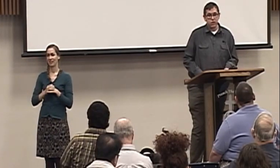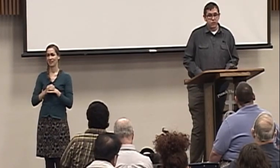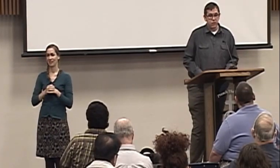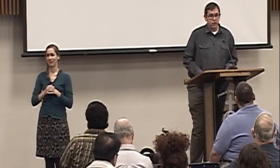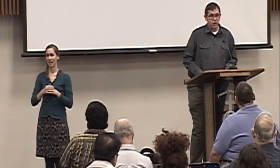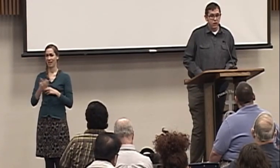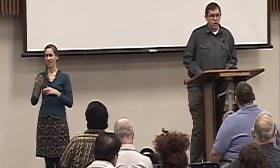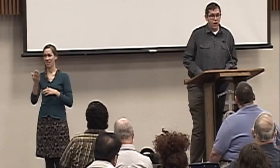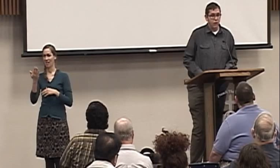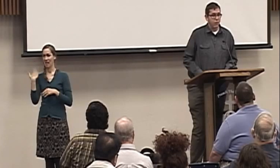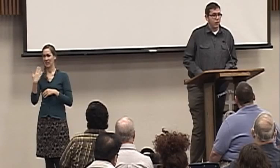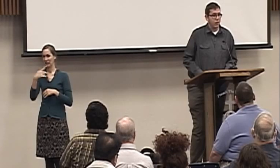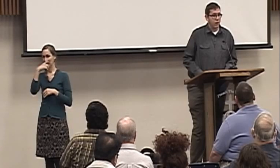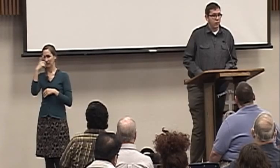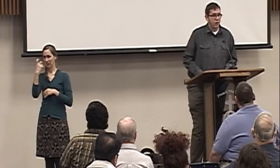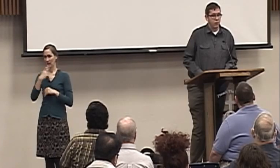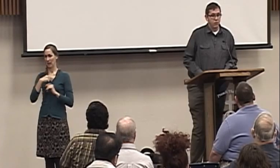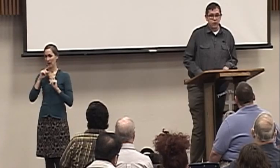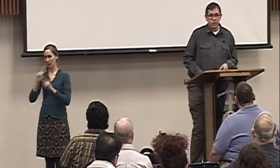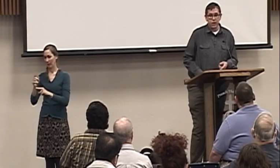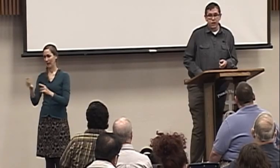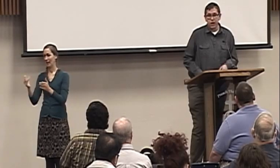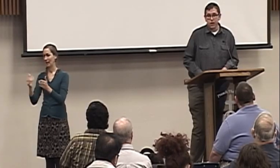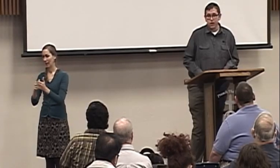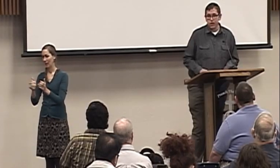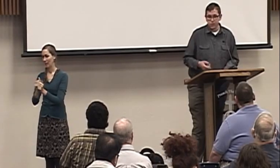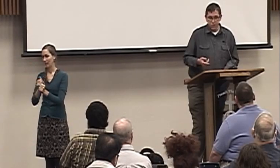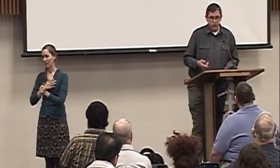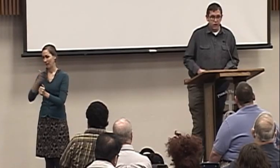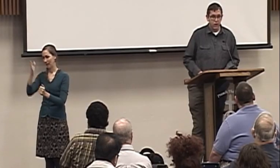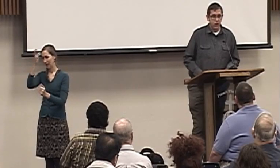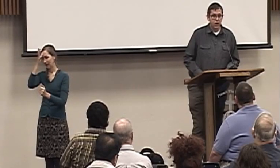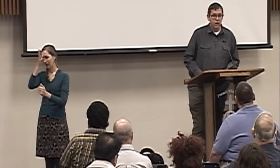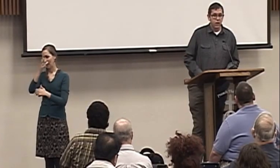summer. I went back down there with my dad and Enrique, and